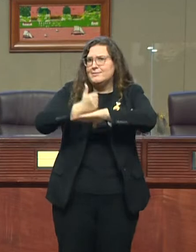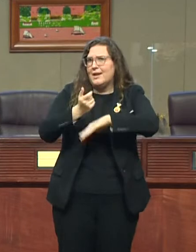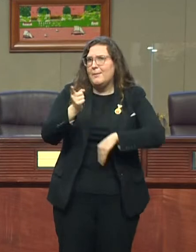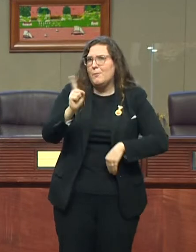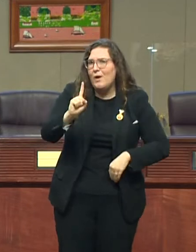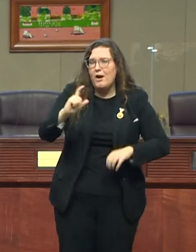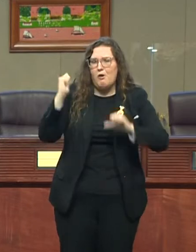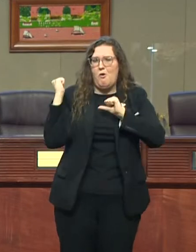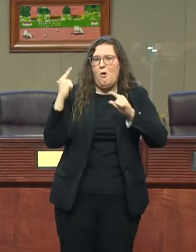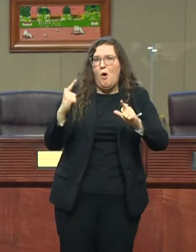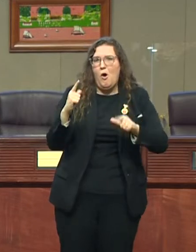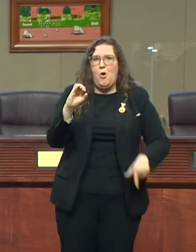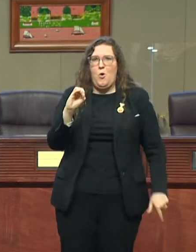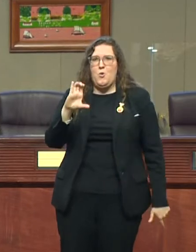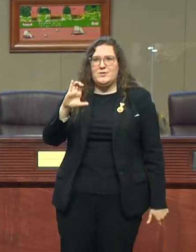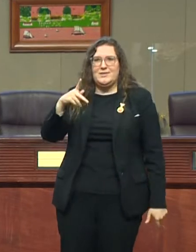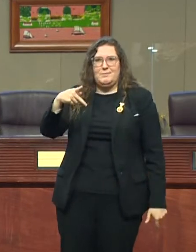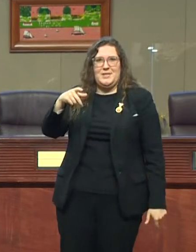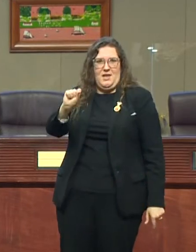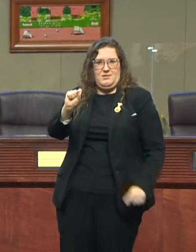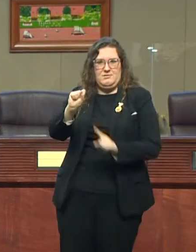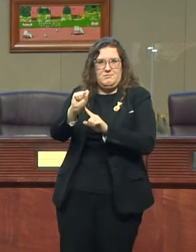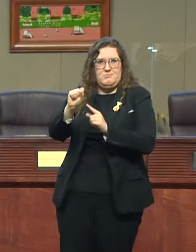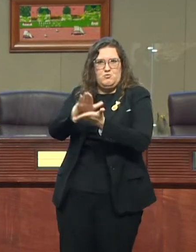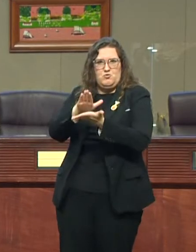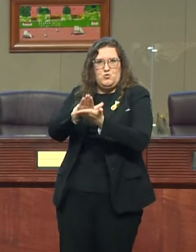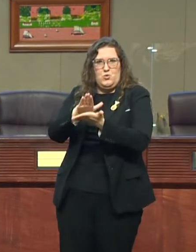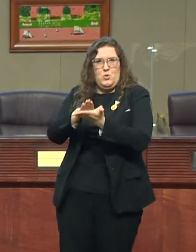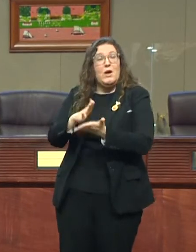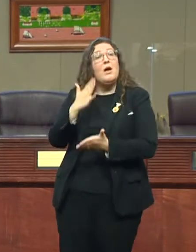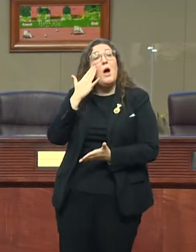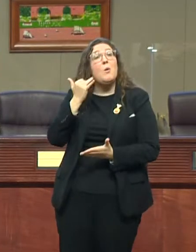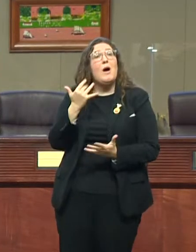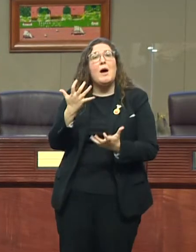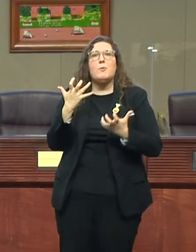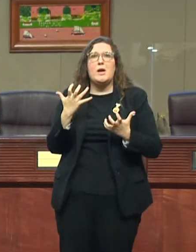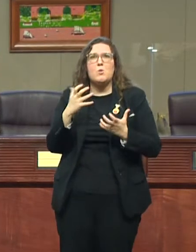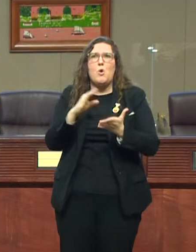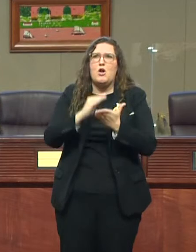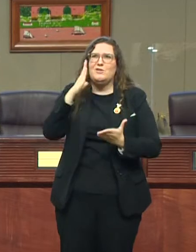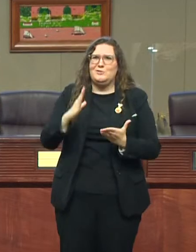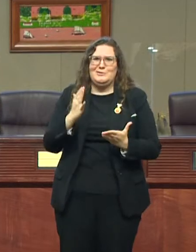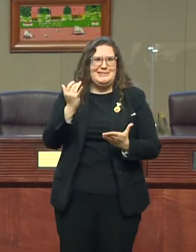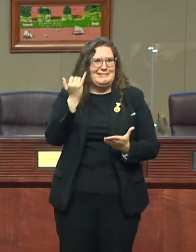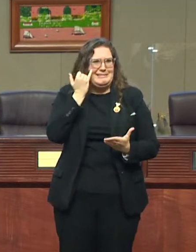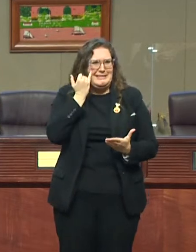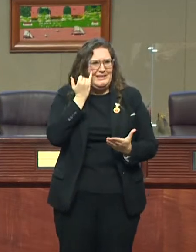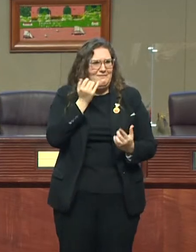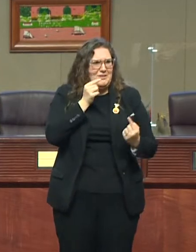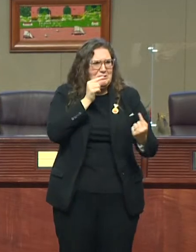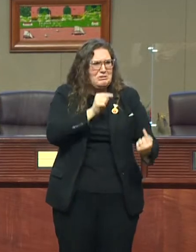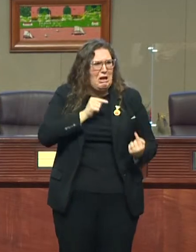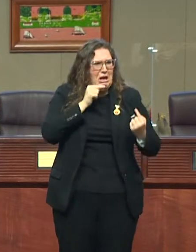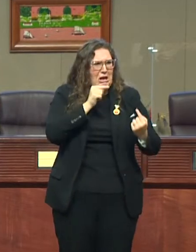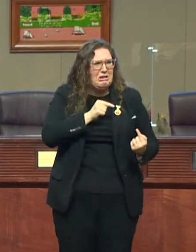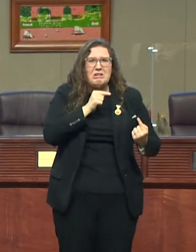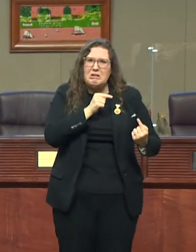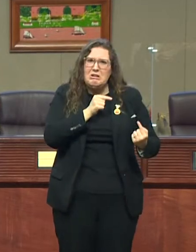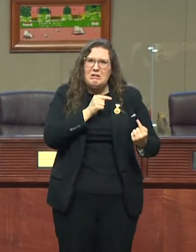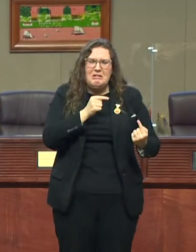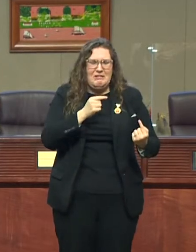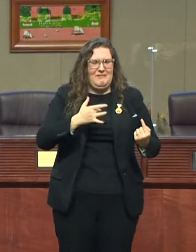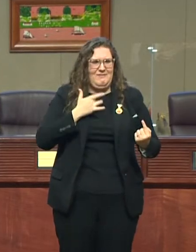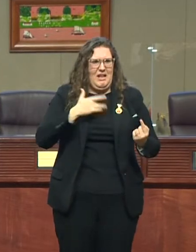Public Schools to help strengthen academic performance for students that have experienced learning loss through